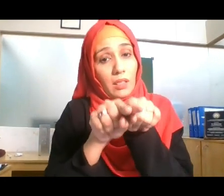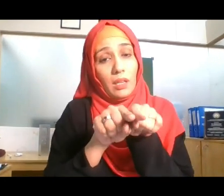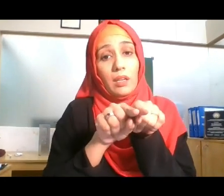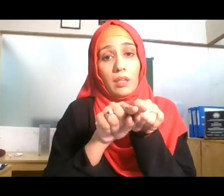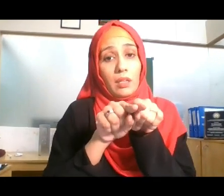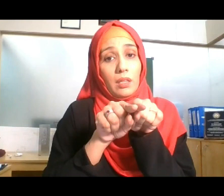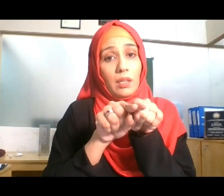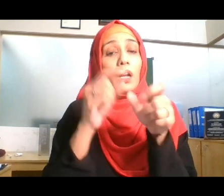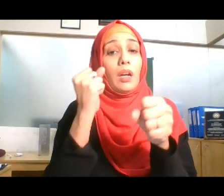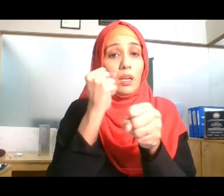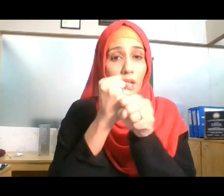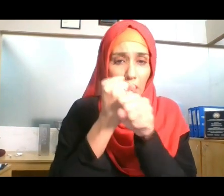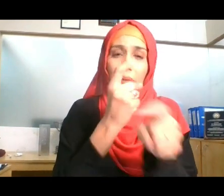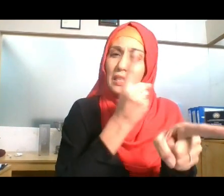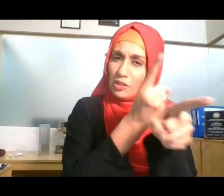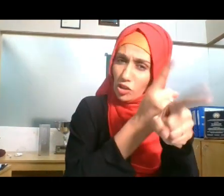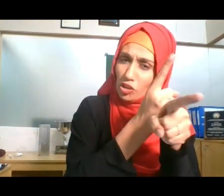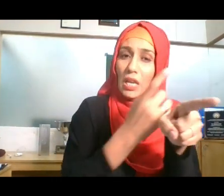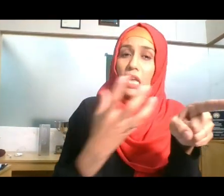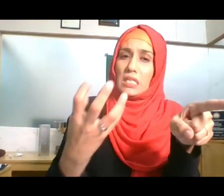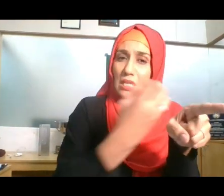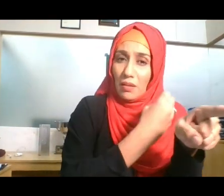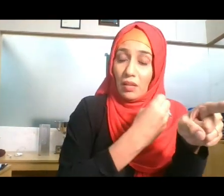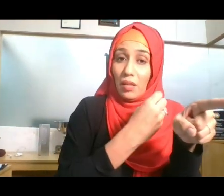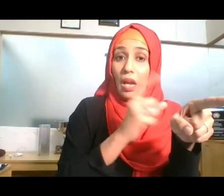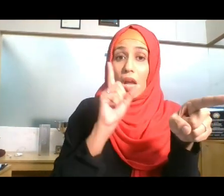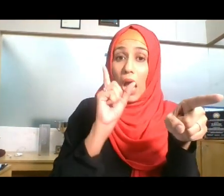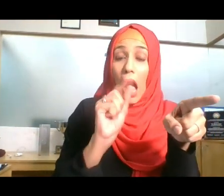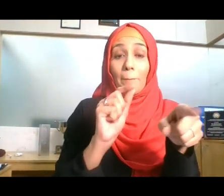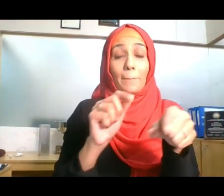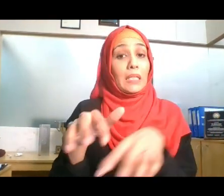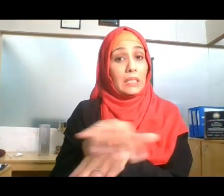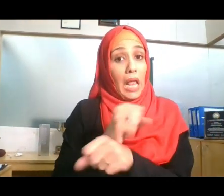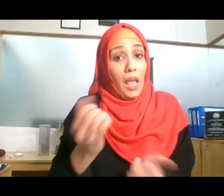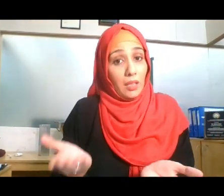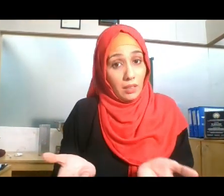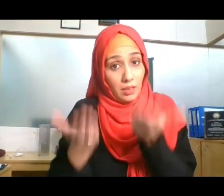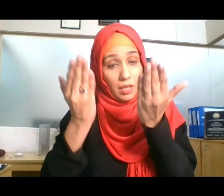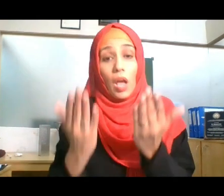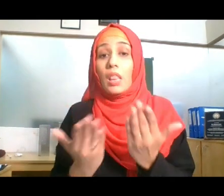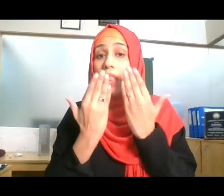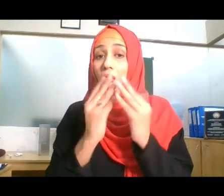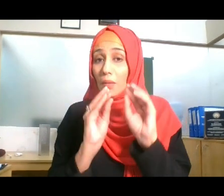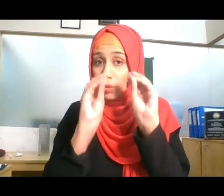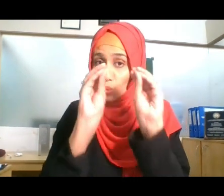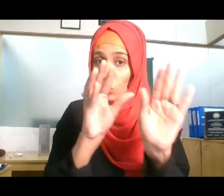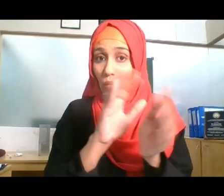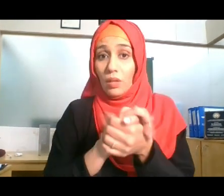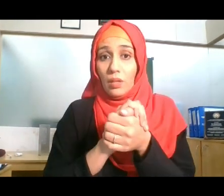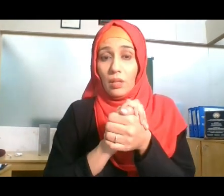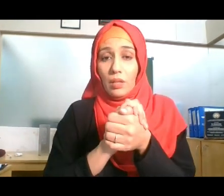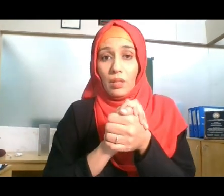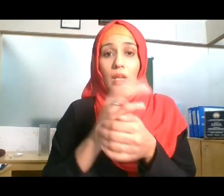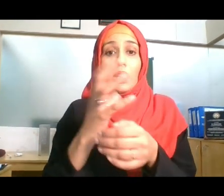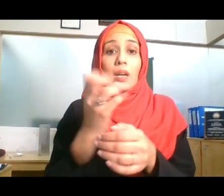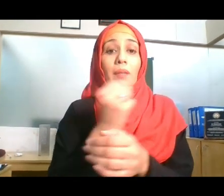with government teachers and staff to build their capacity, as well as provide education for the differently abled